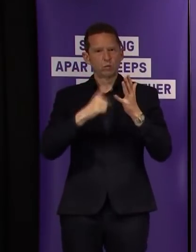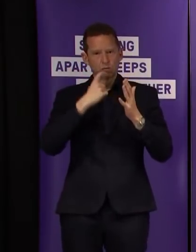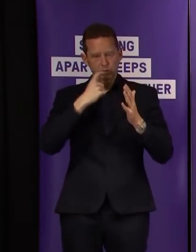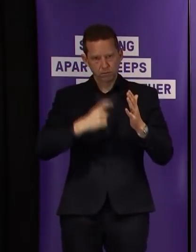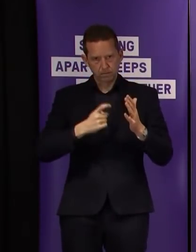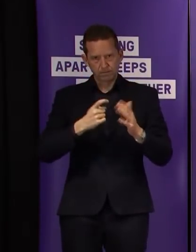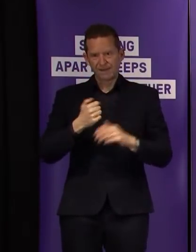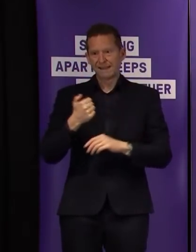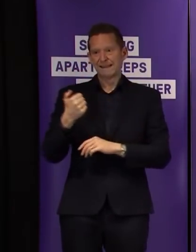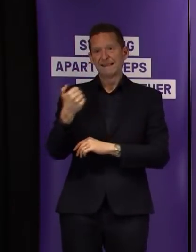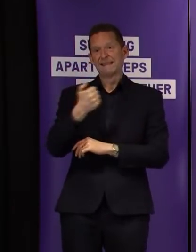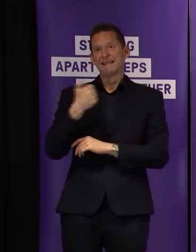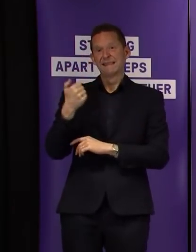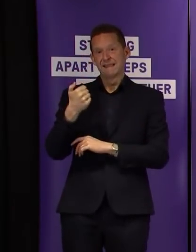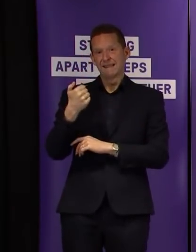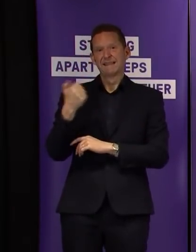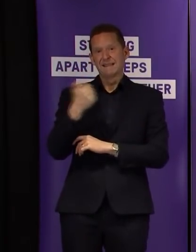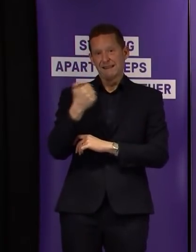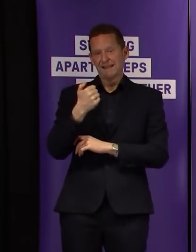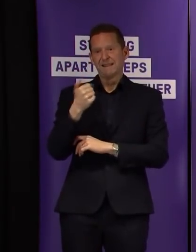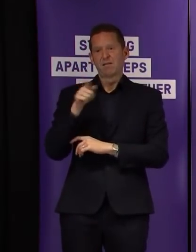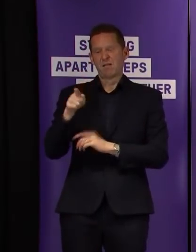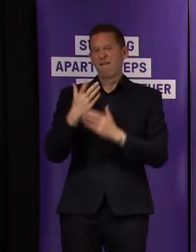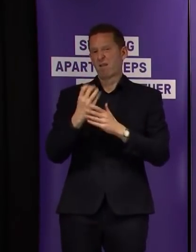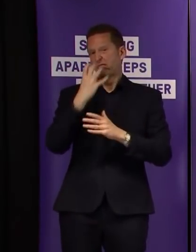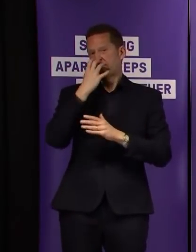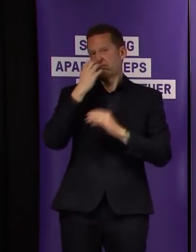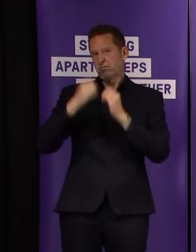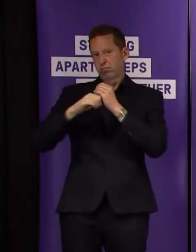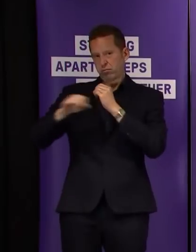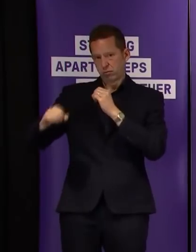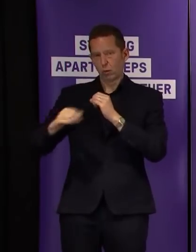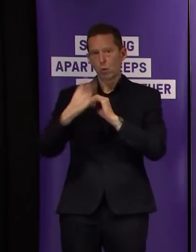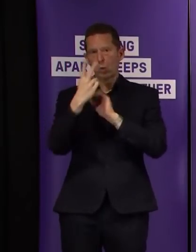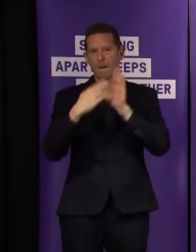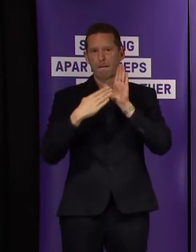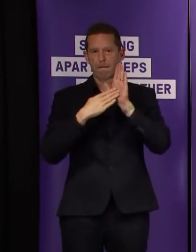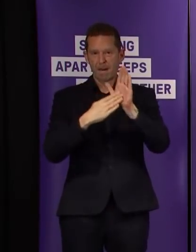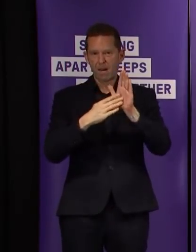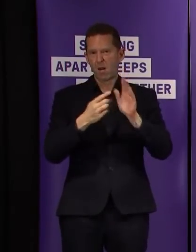are on a ventilator. A total of